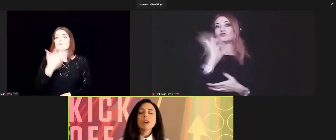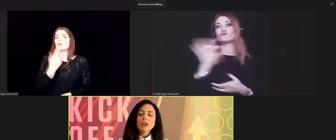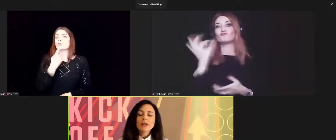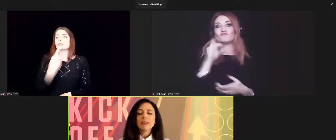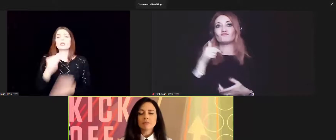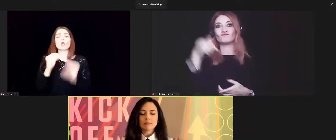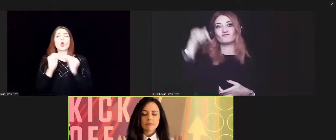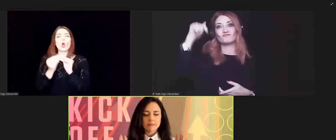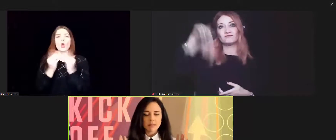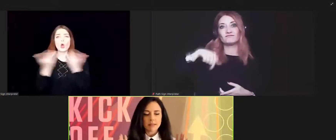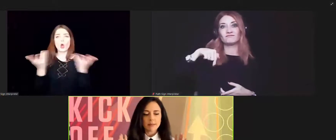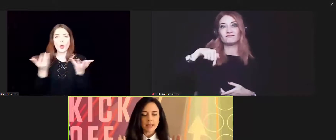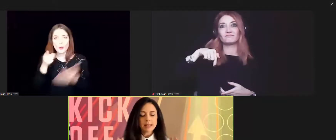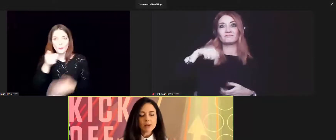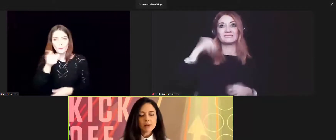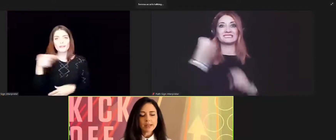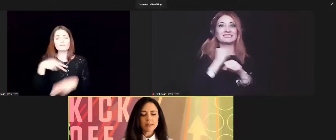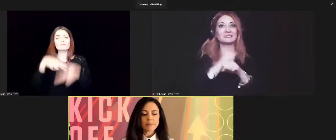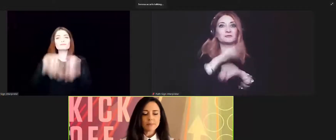in your